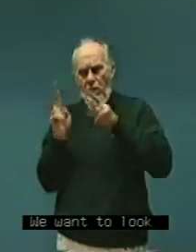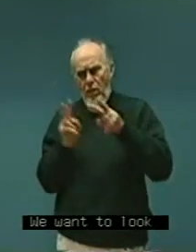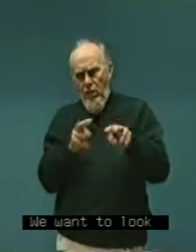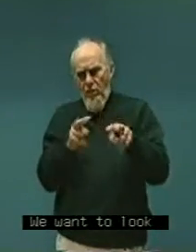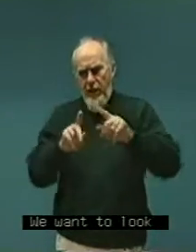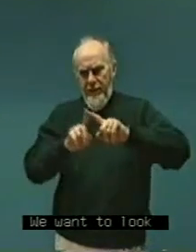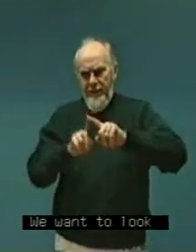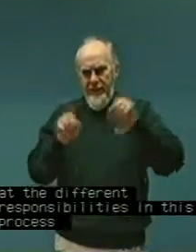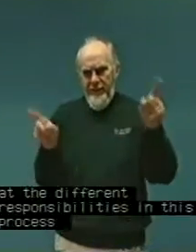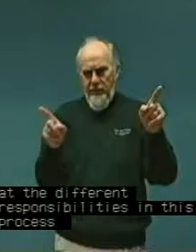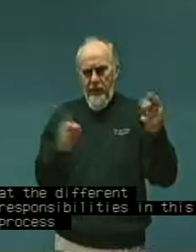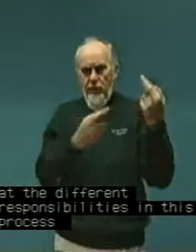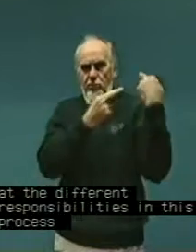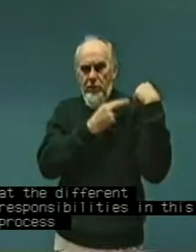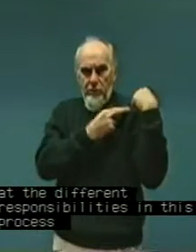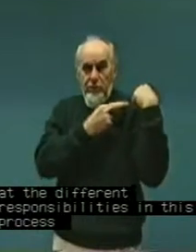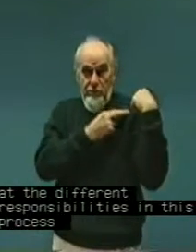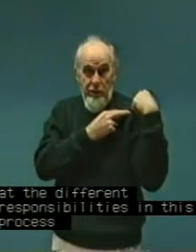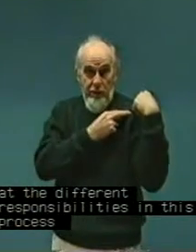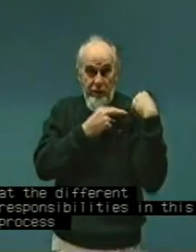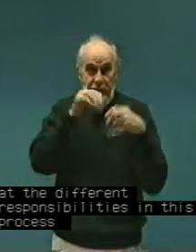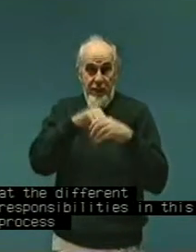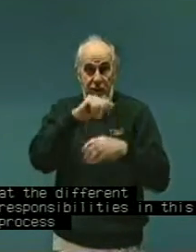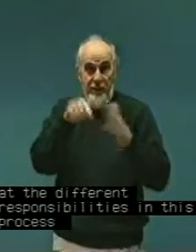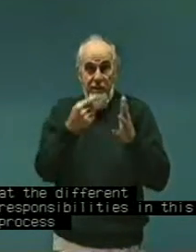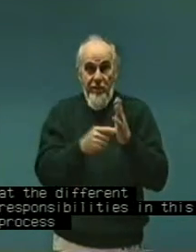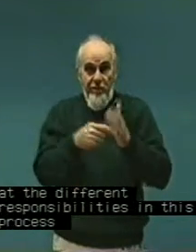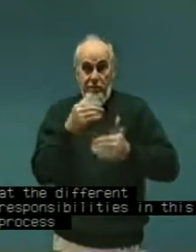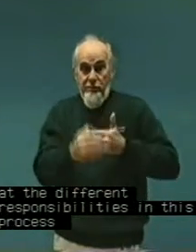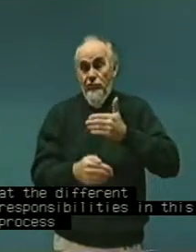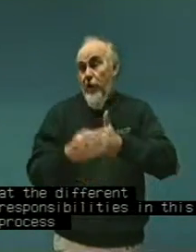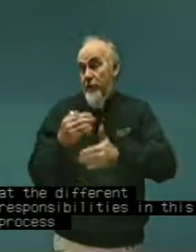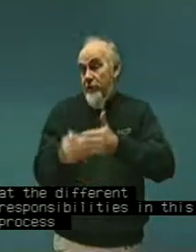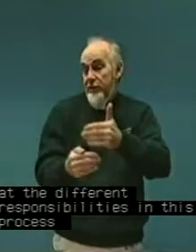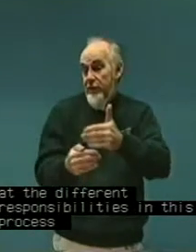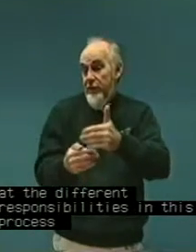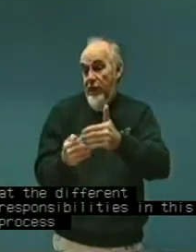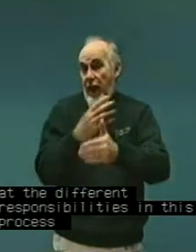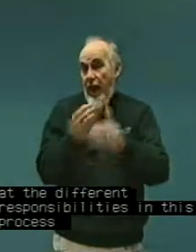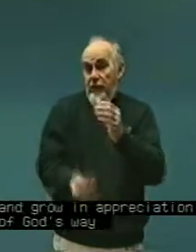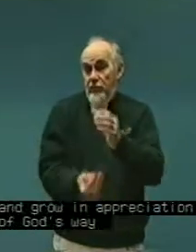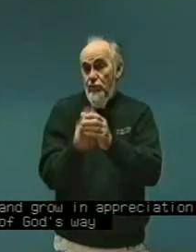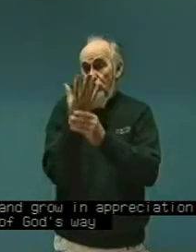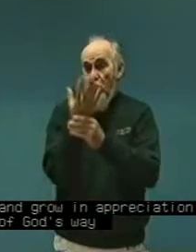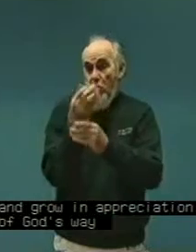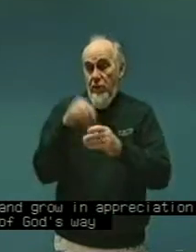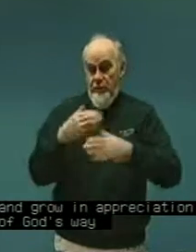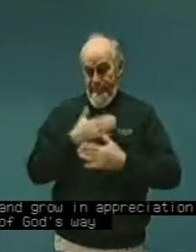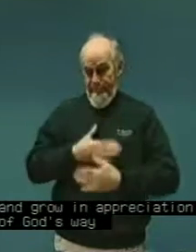We want to look at the different responsibilities in this process and grow